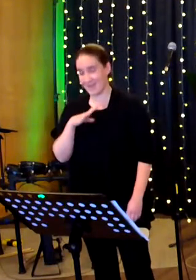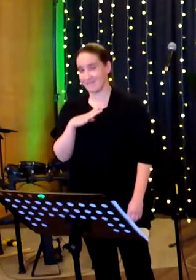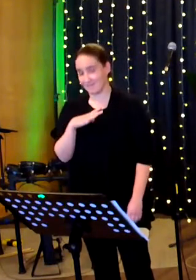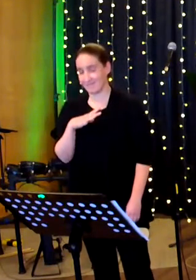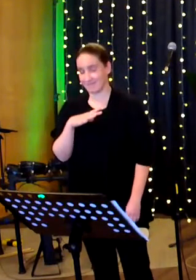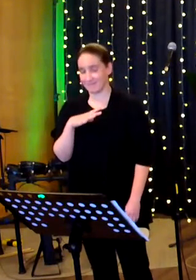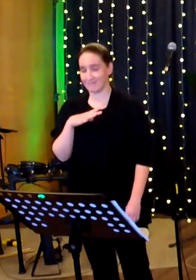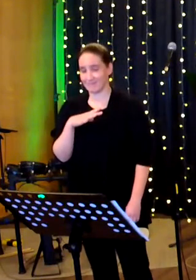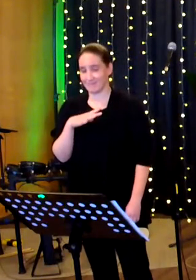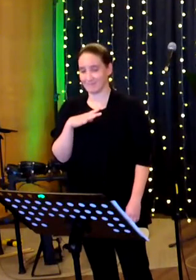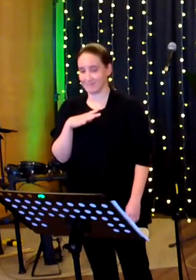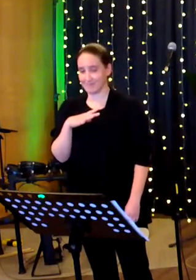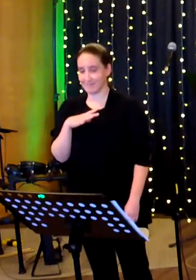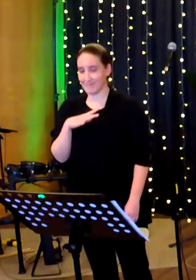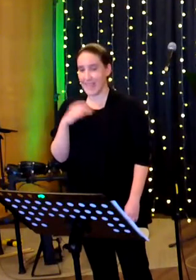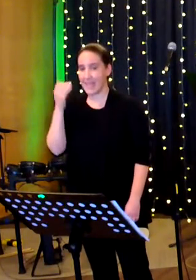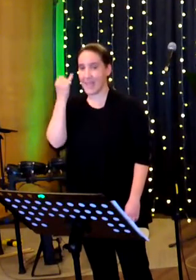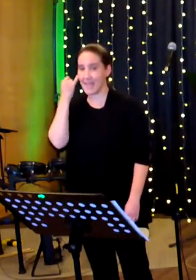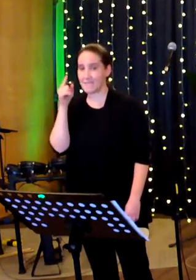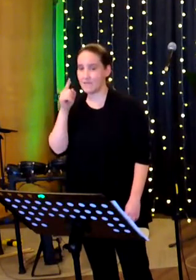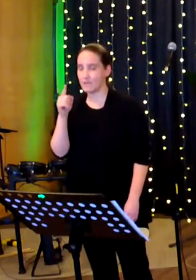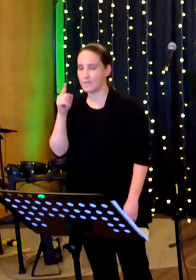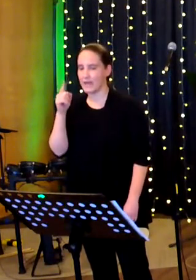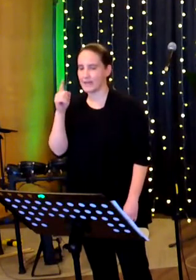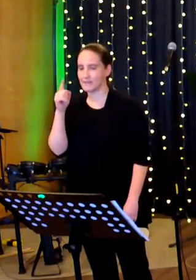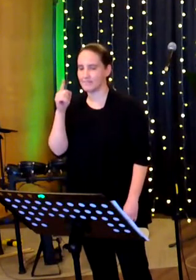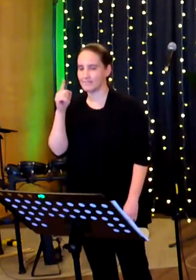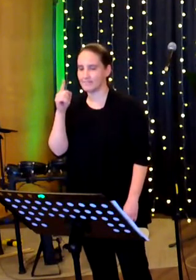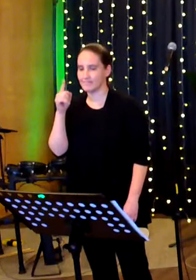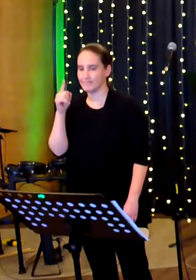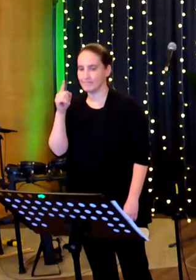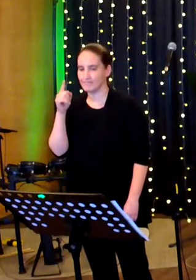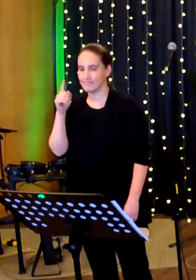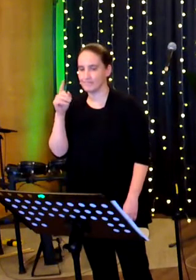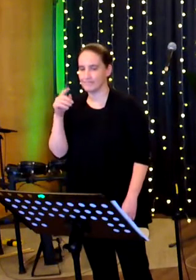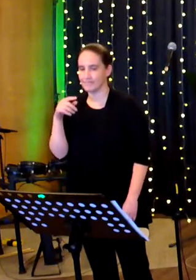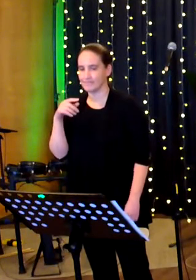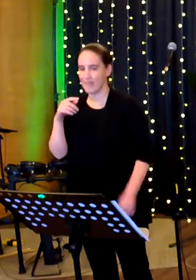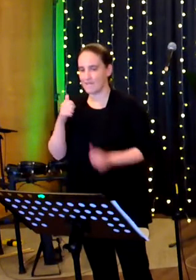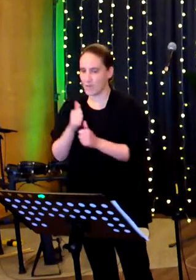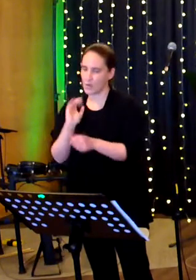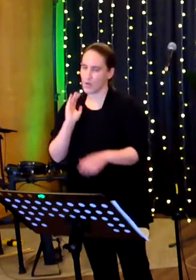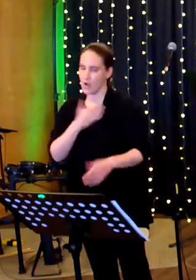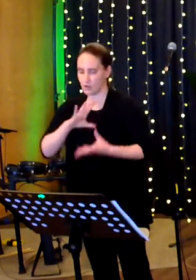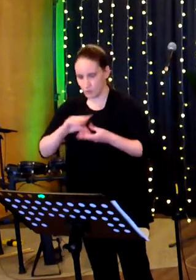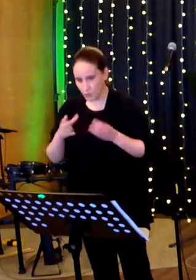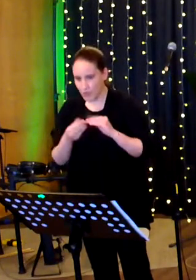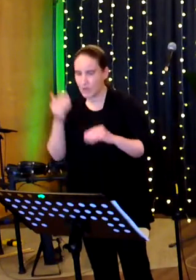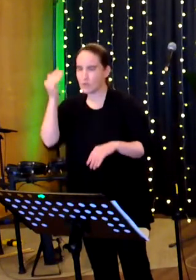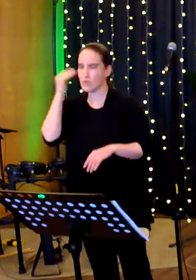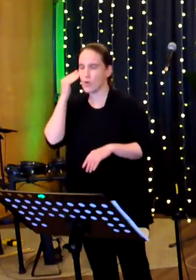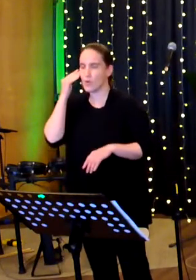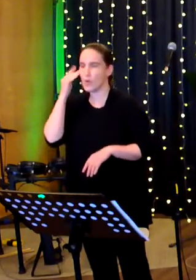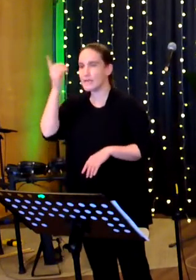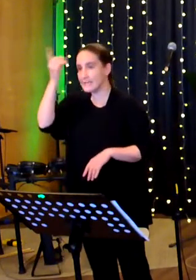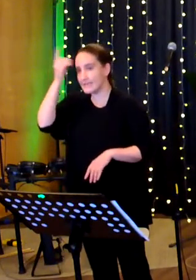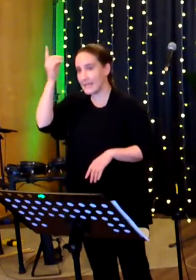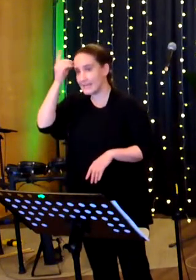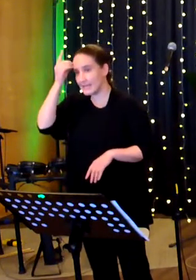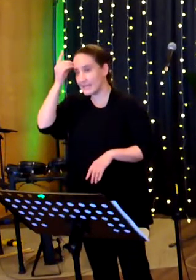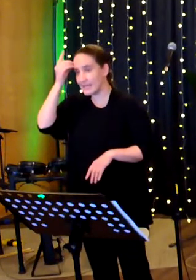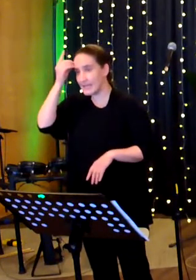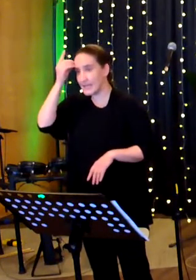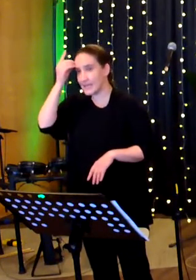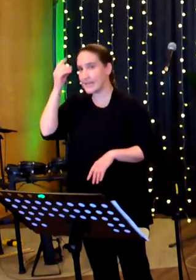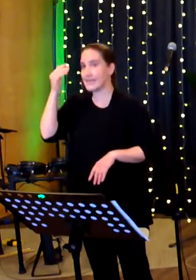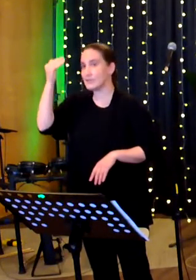here. And if you've been following along in our series, you know that one of Daniel's traits is his faithfulness. His faithfulness in